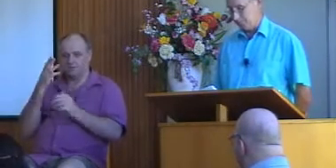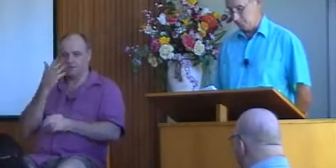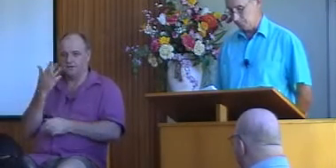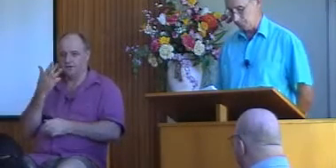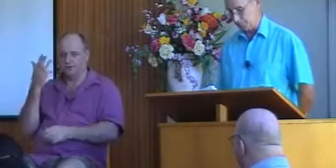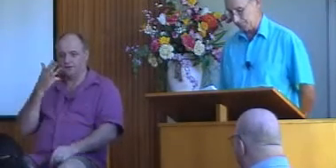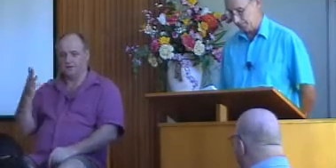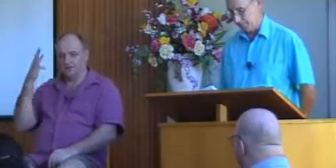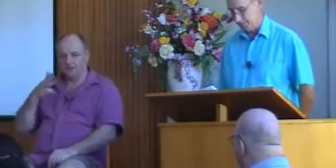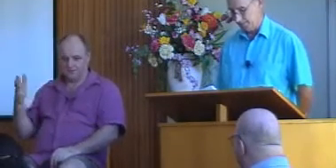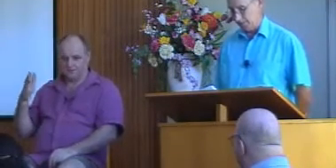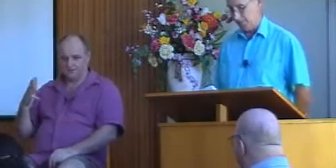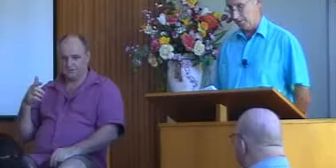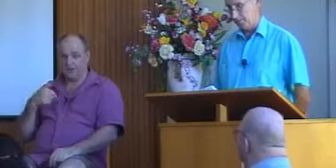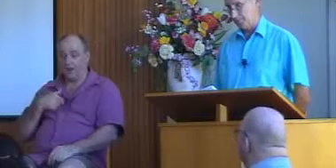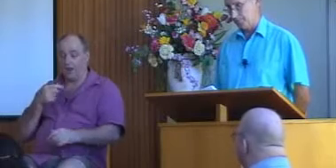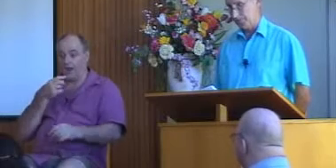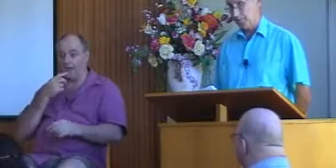Church.